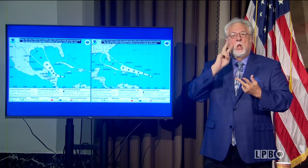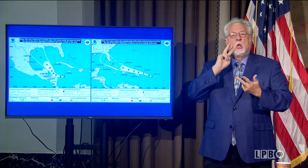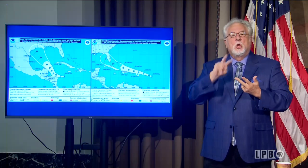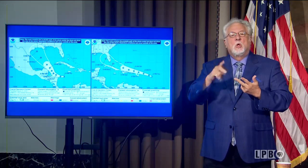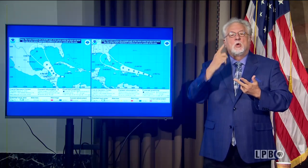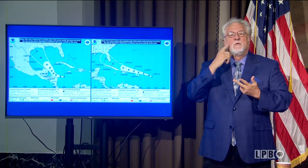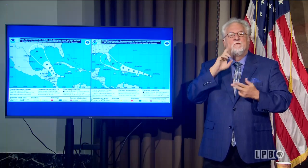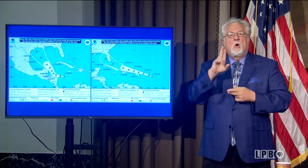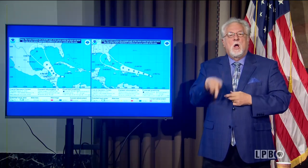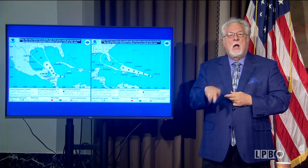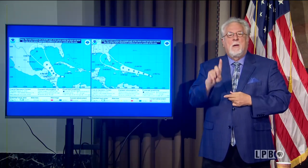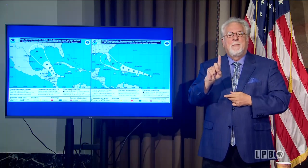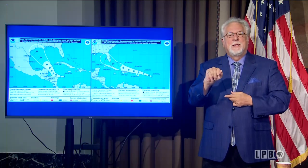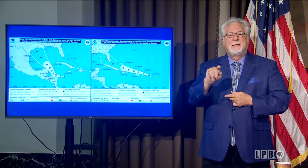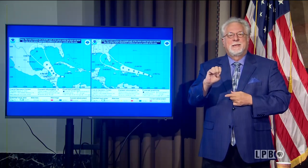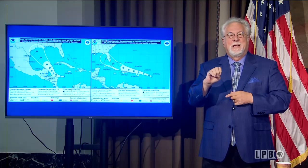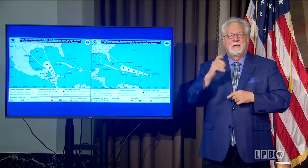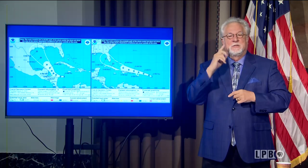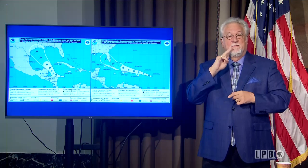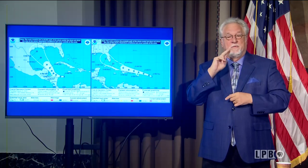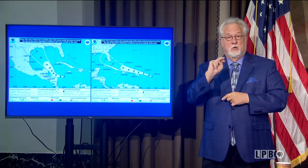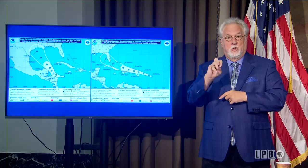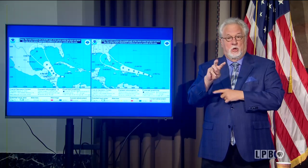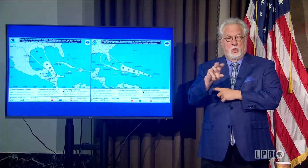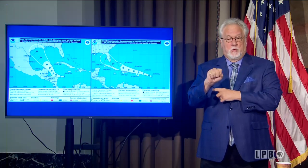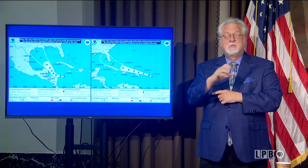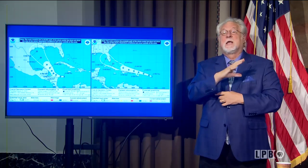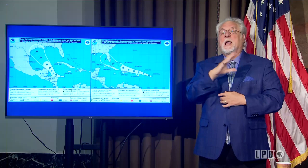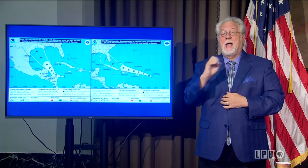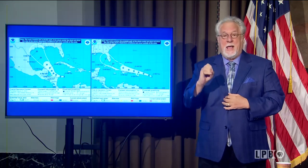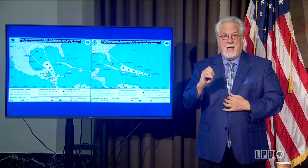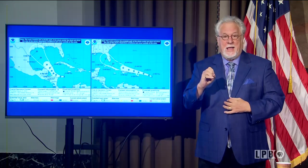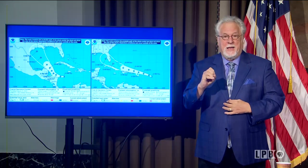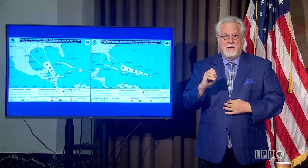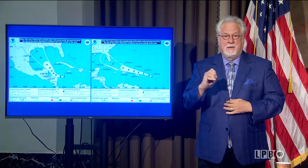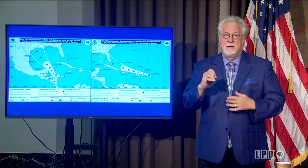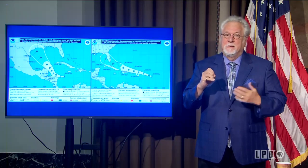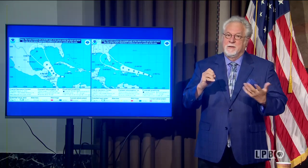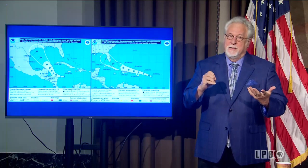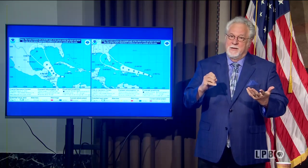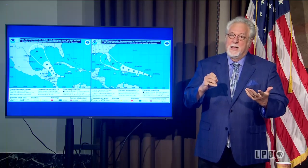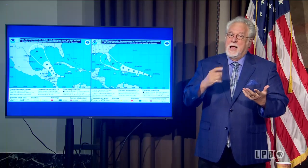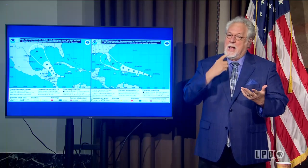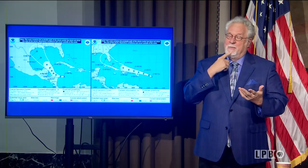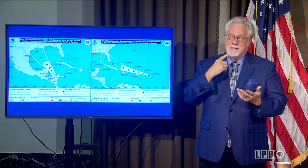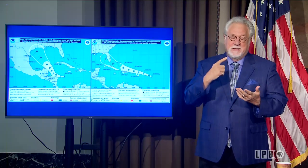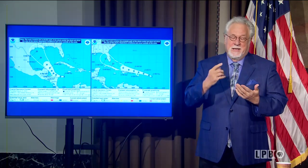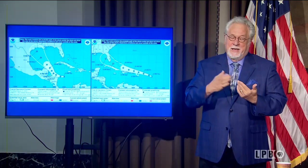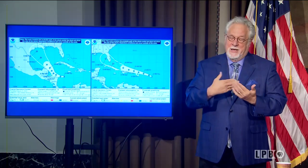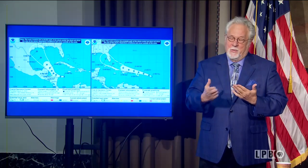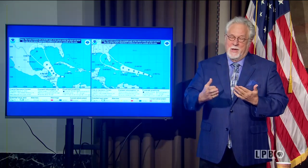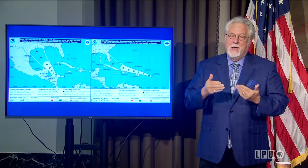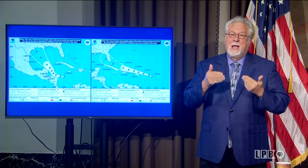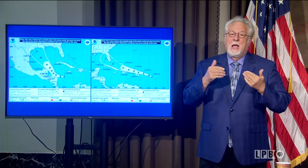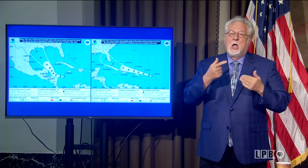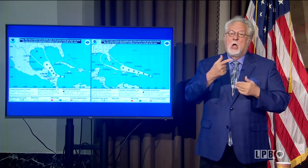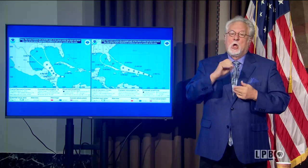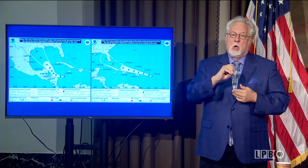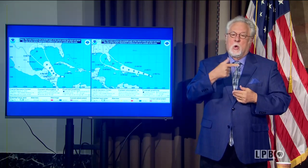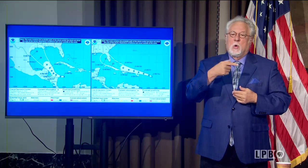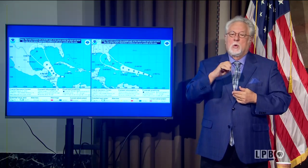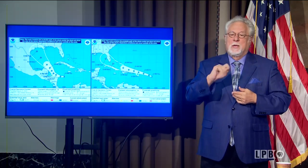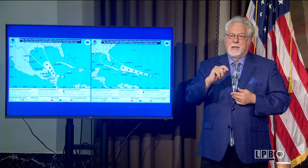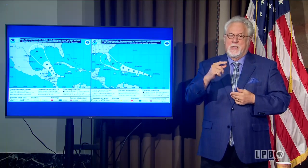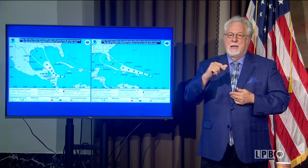for updates on the news and so forth. And it goes without saying, but I'm going to say it anyway, go to getagameplan.org